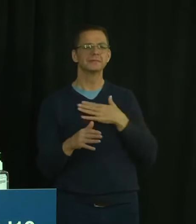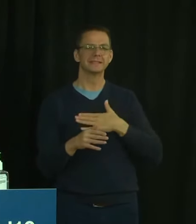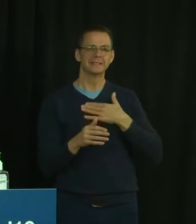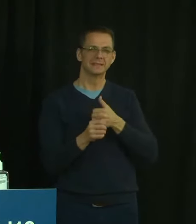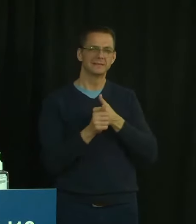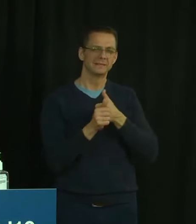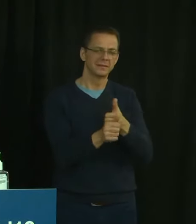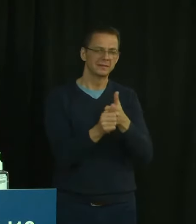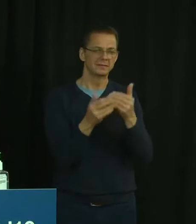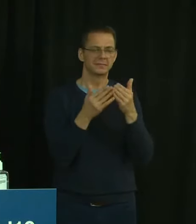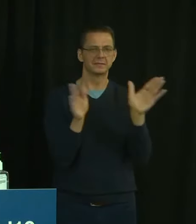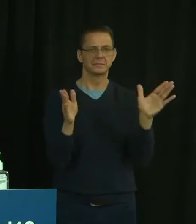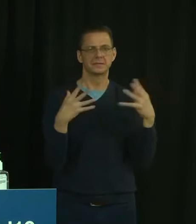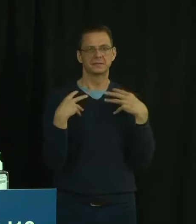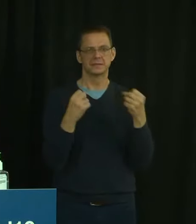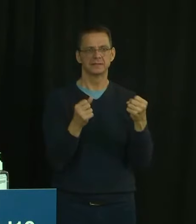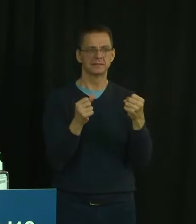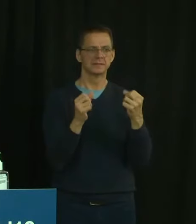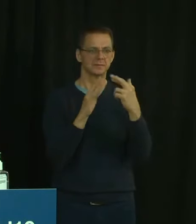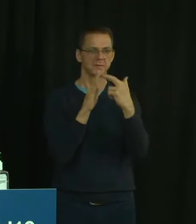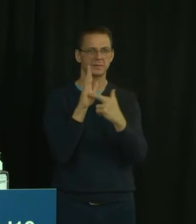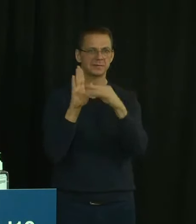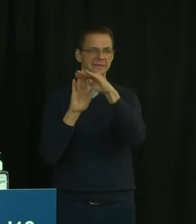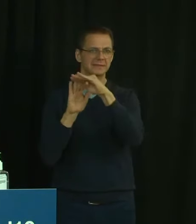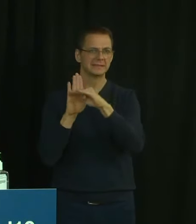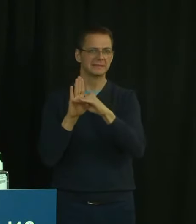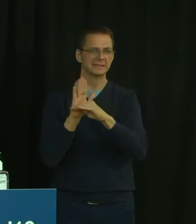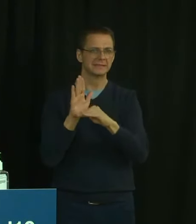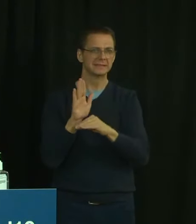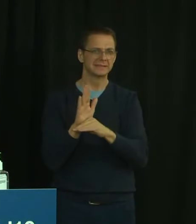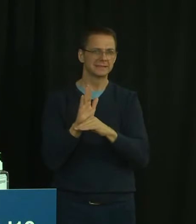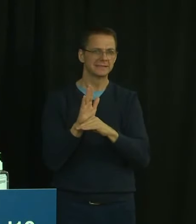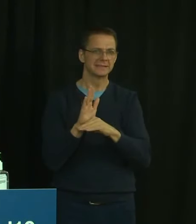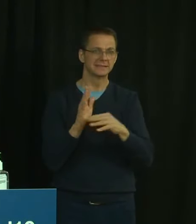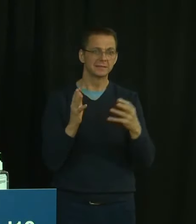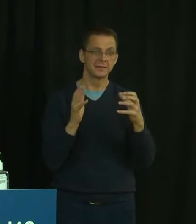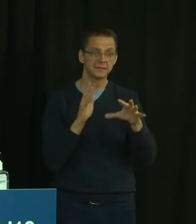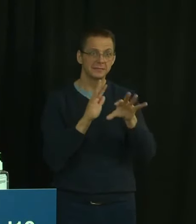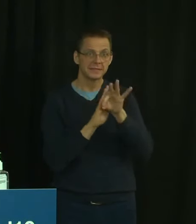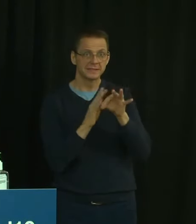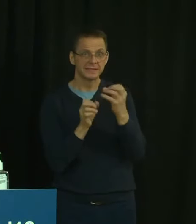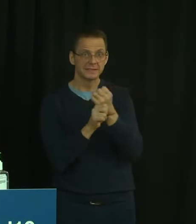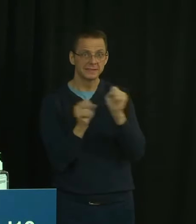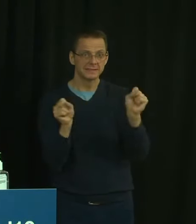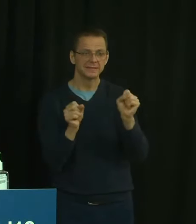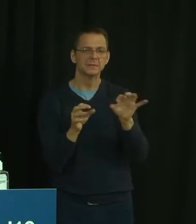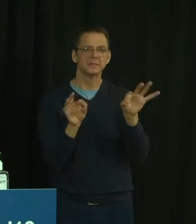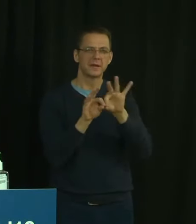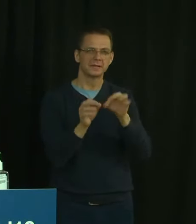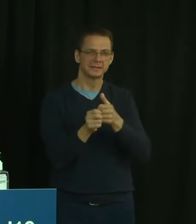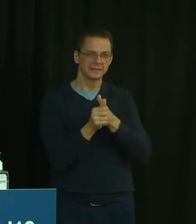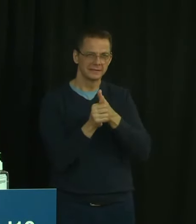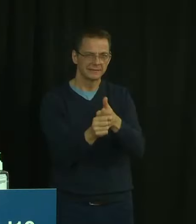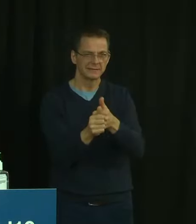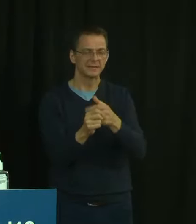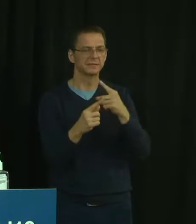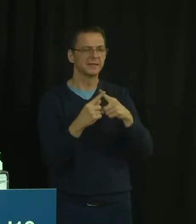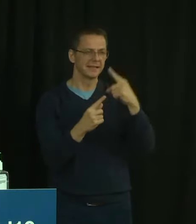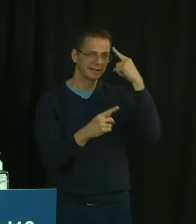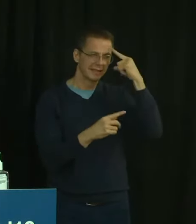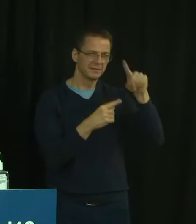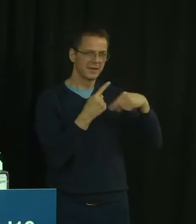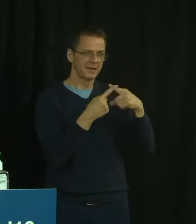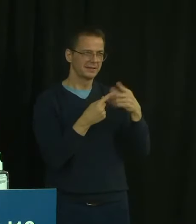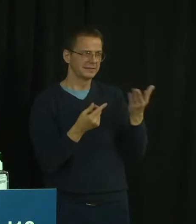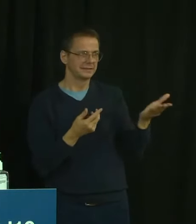choosing activities that are safe, not just for them, but for their communities as well. Is there a follow-up question?